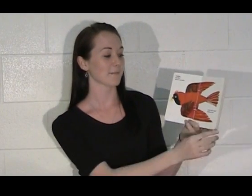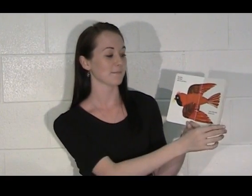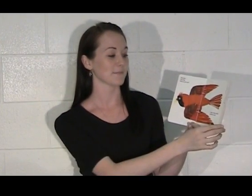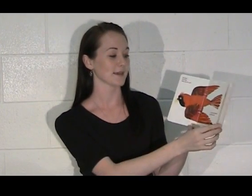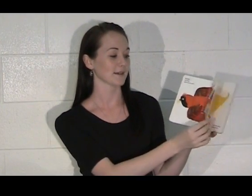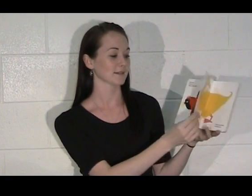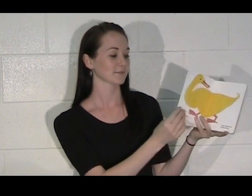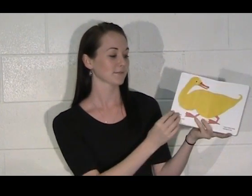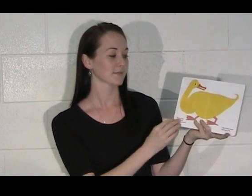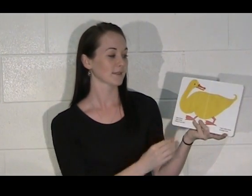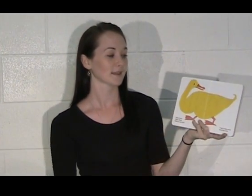me.